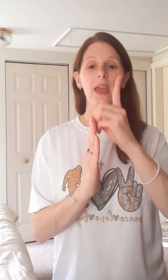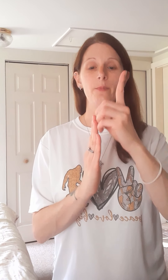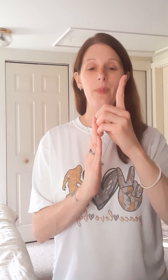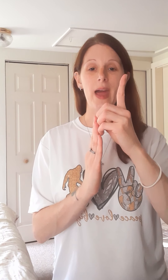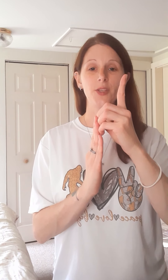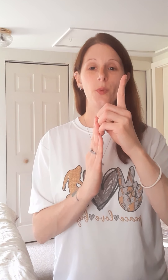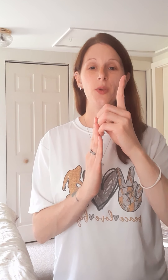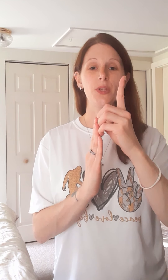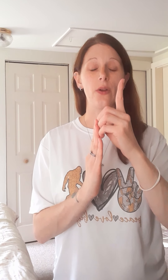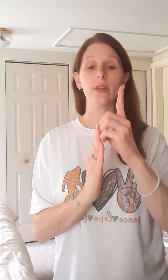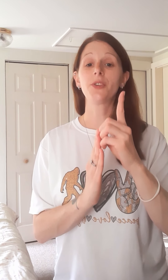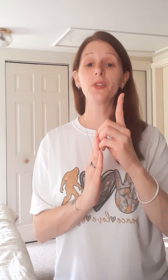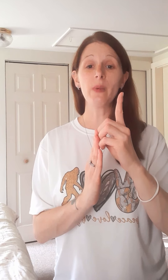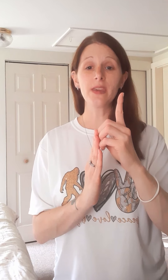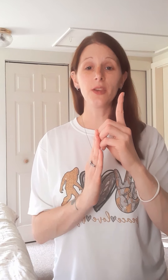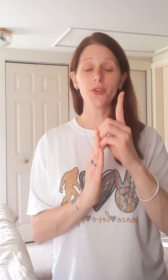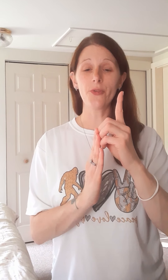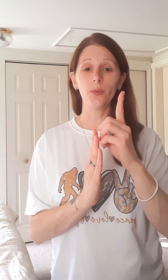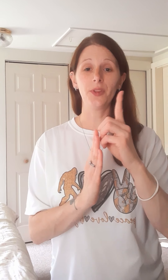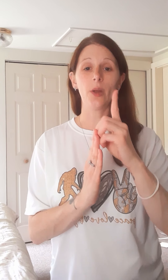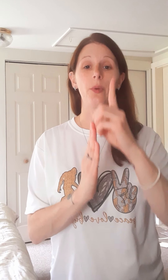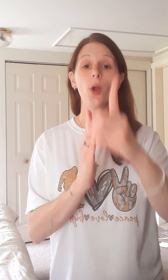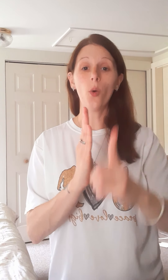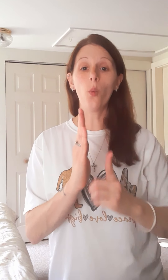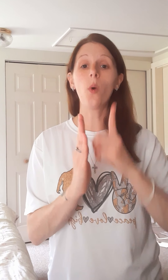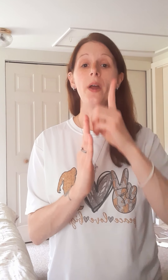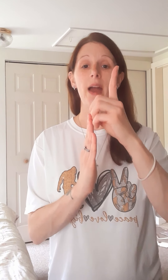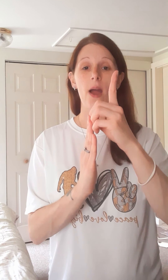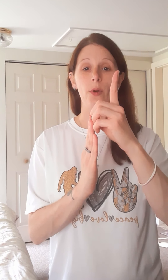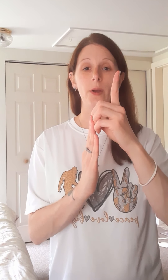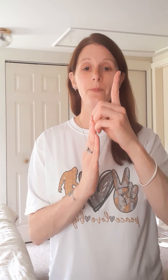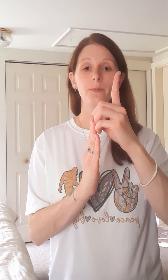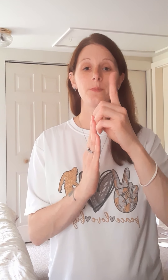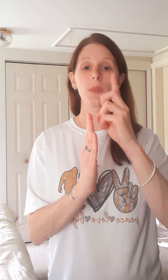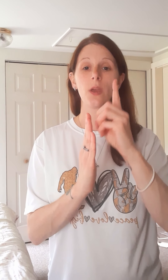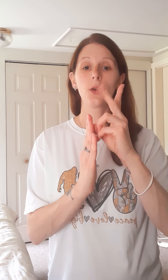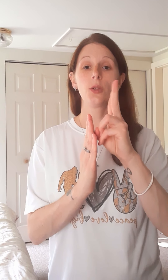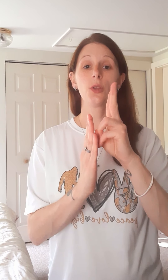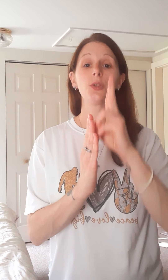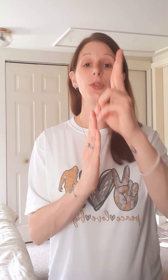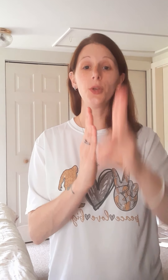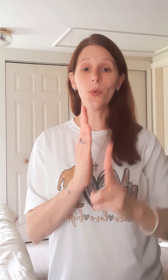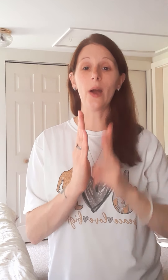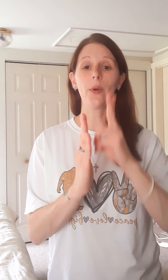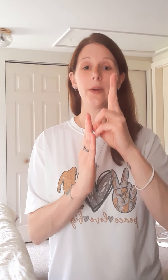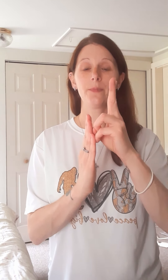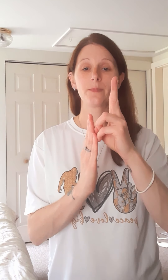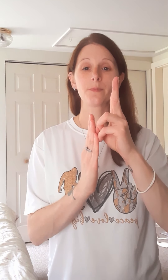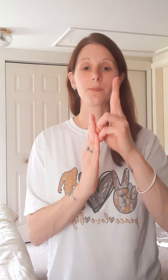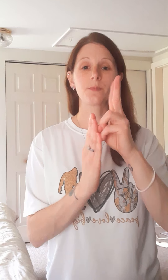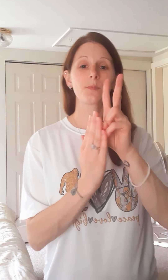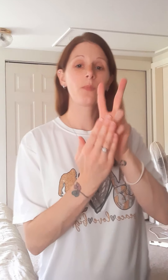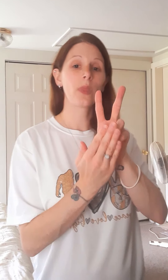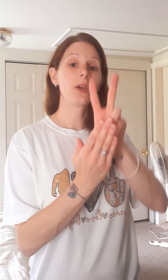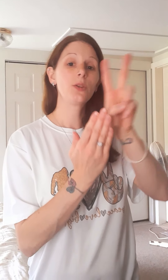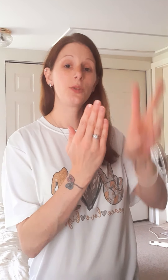and back to where you started. So you're just making a circle with the number. 1 hour. 2 hour.